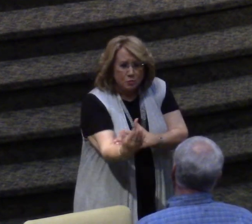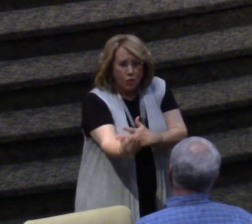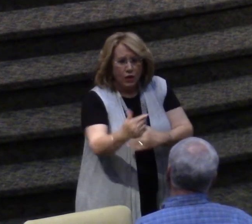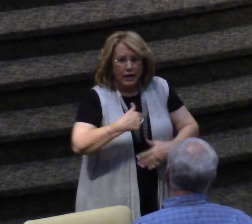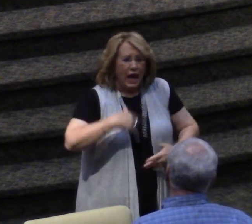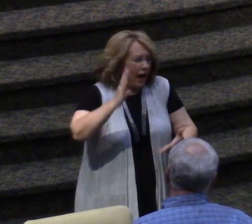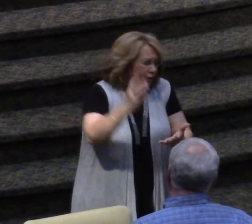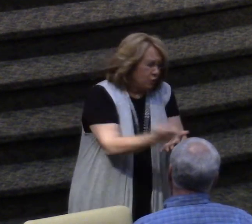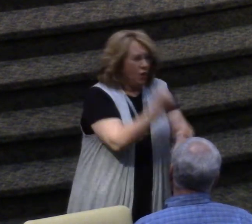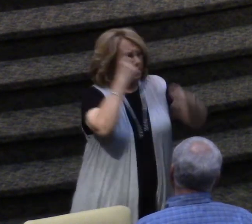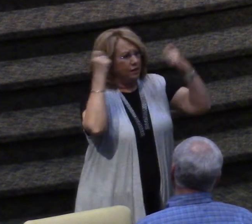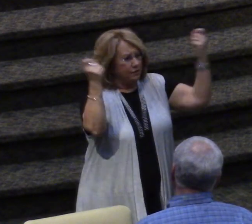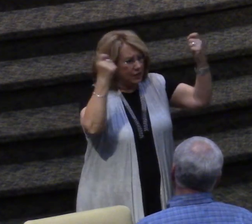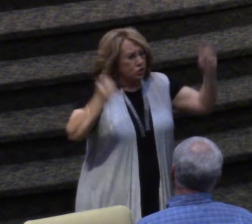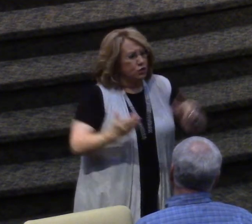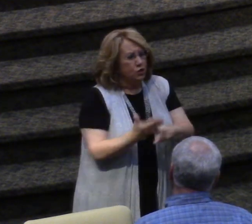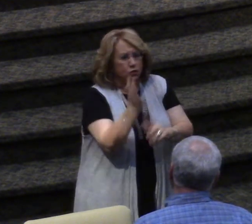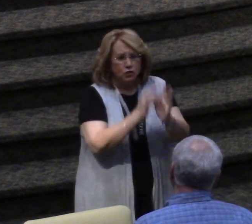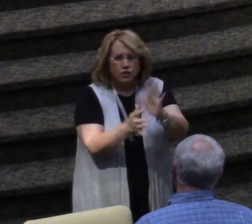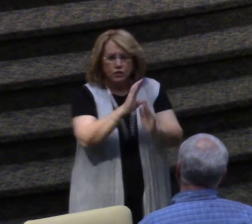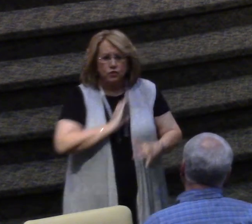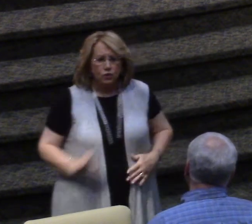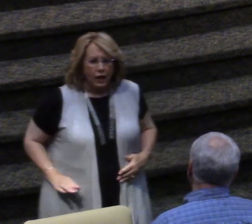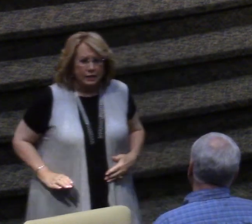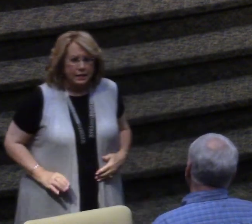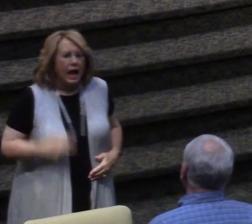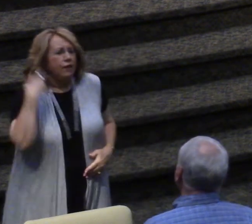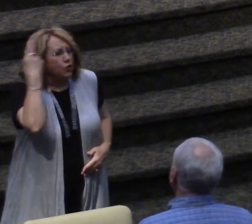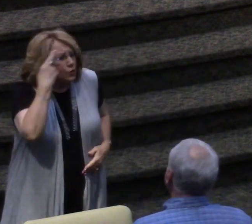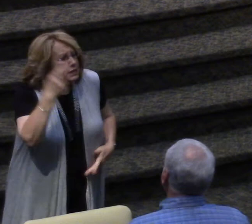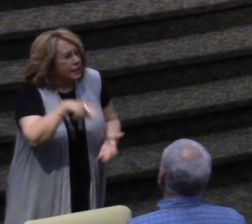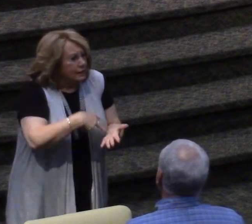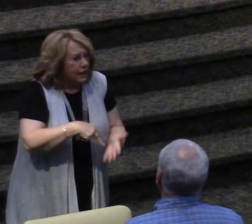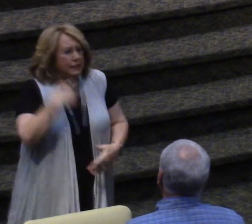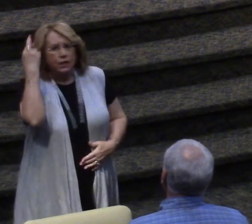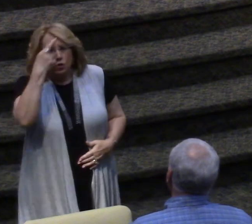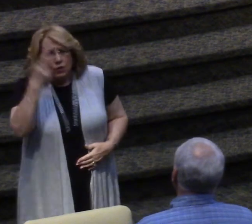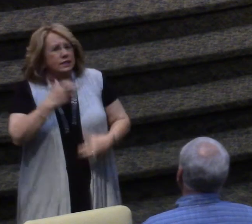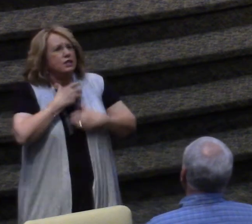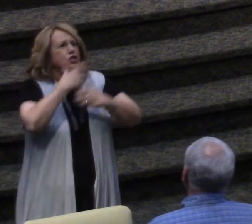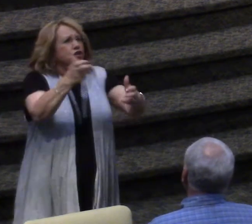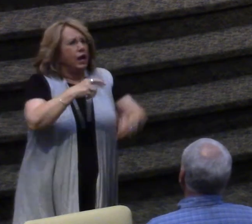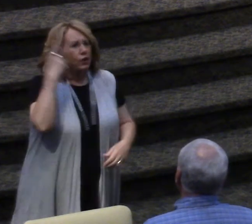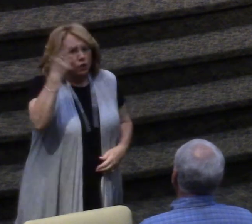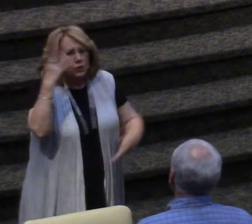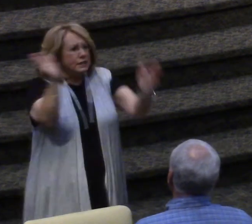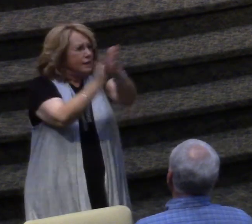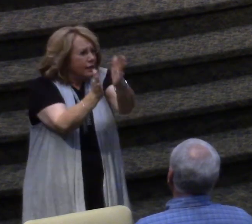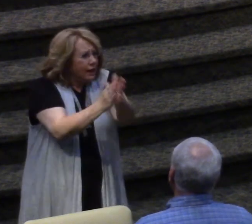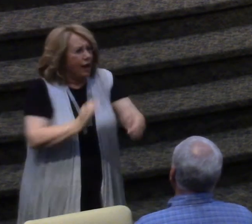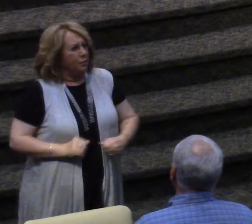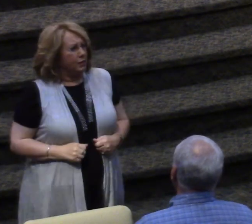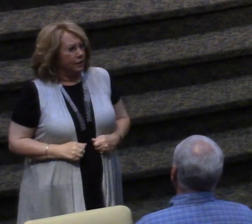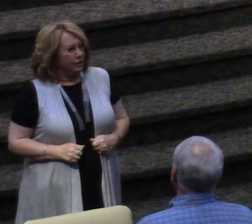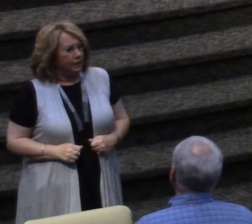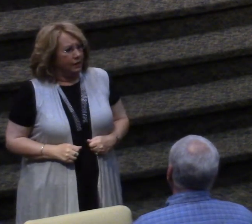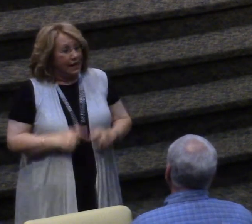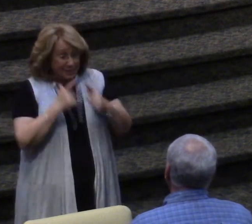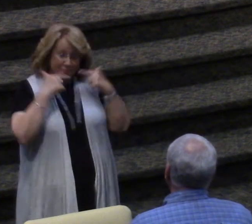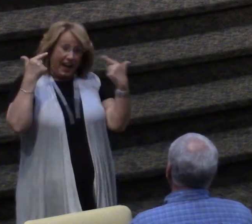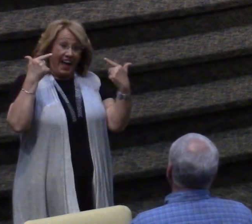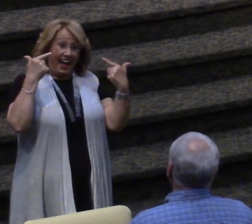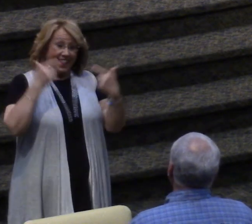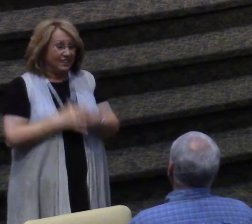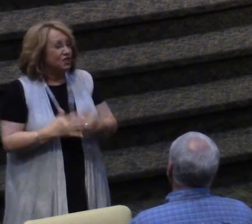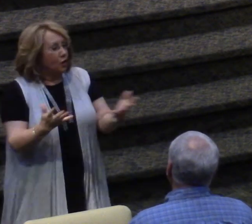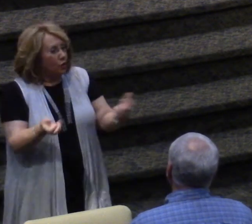of Jesus Christ. And I have reason to dance. And I have reason to shout. And I have reason to clap my hands and put a smile on my face. So I want you to